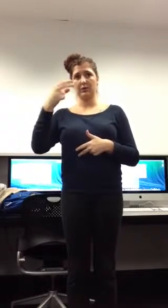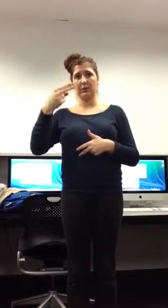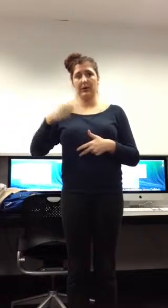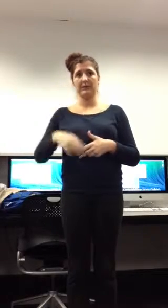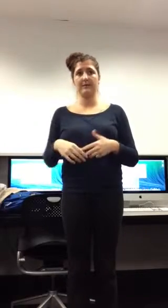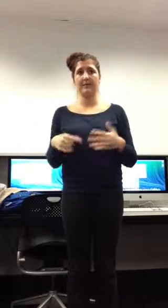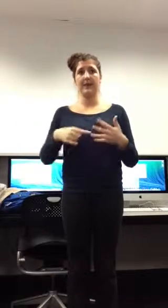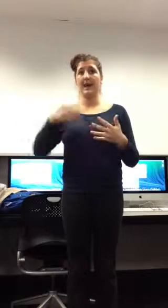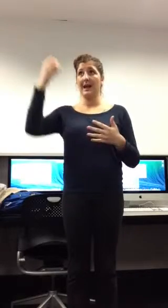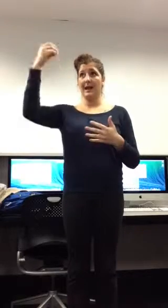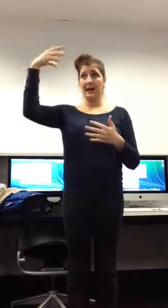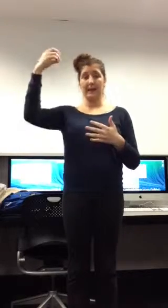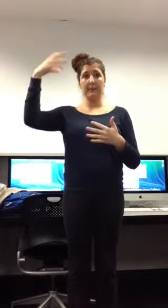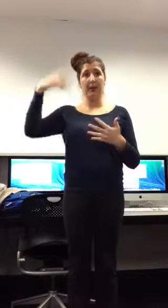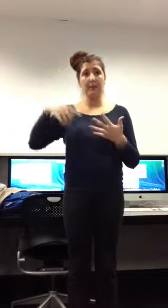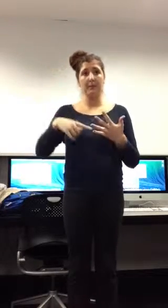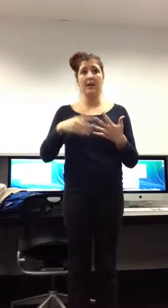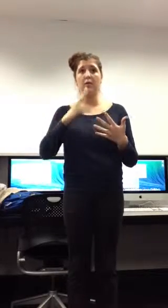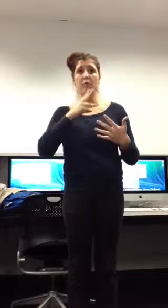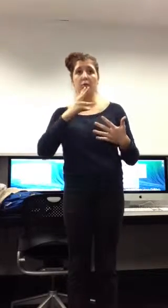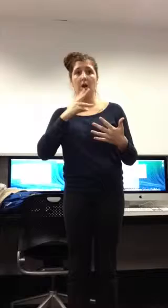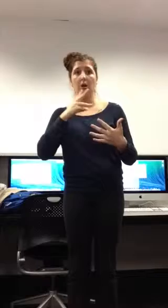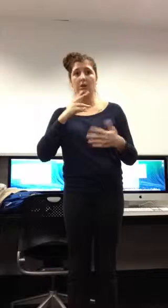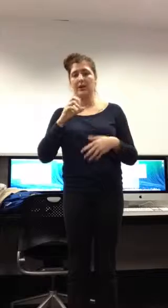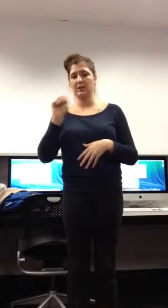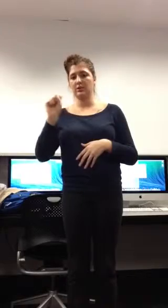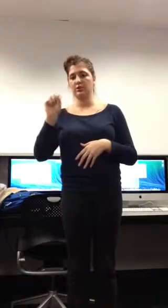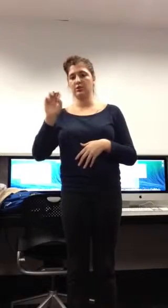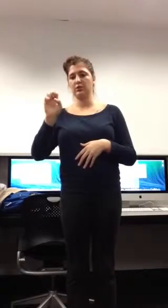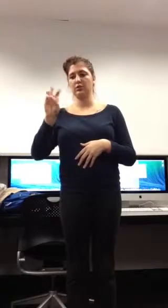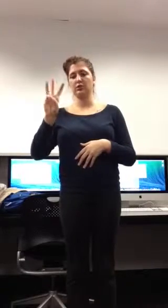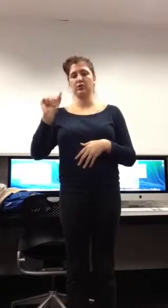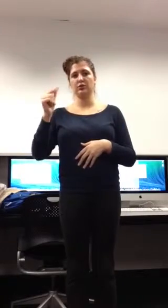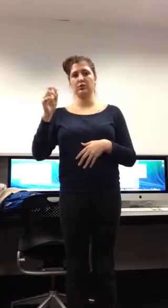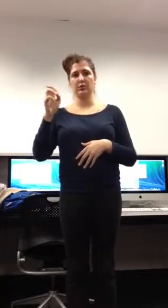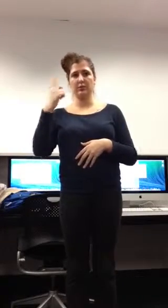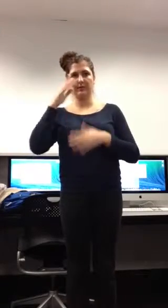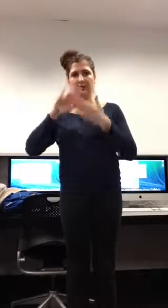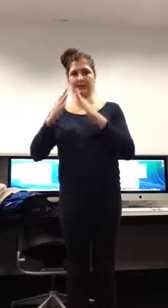water and sewage for cities, public transportation,